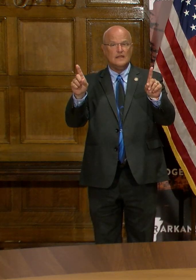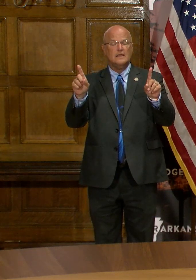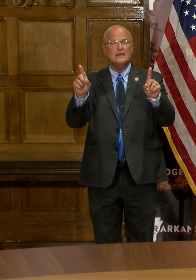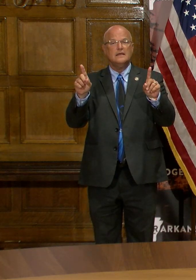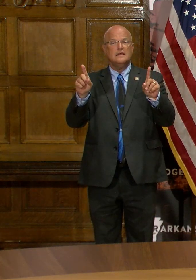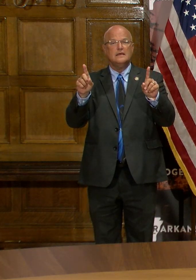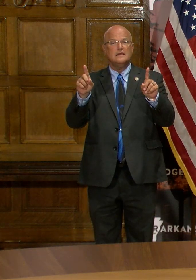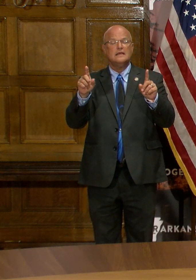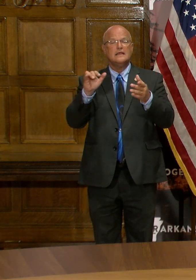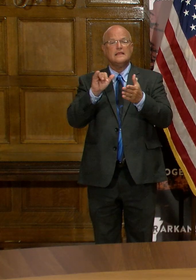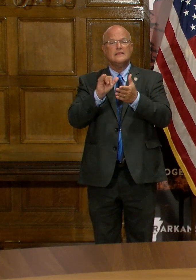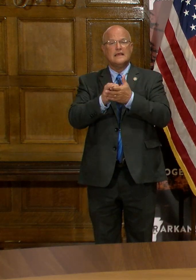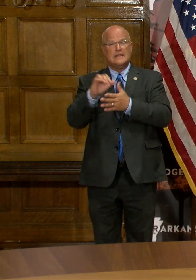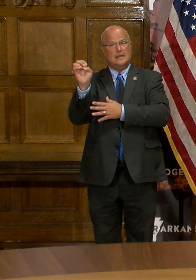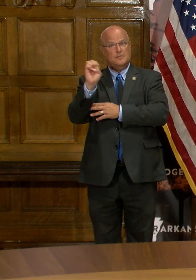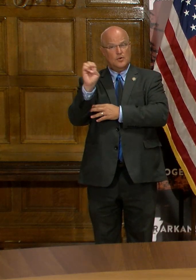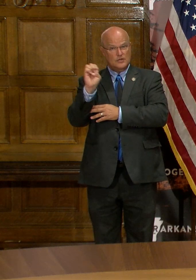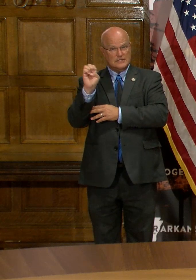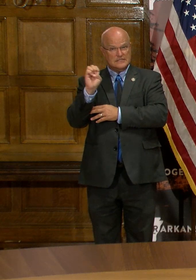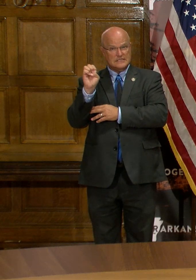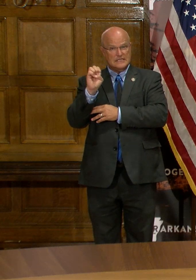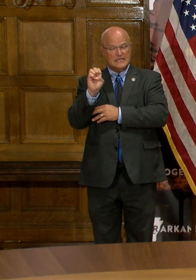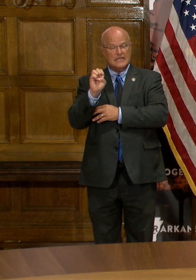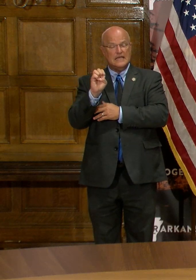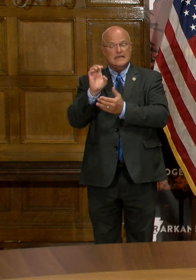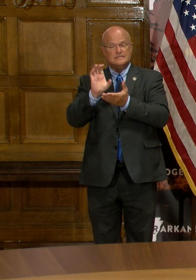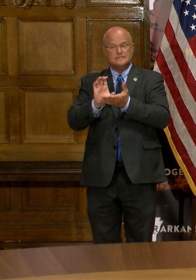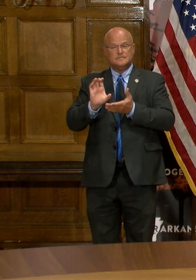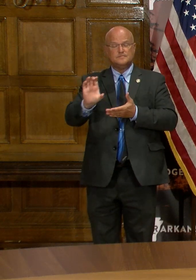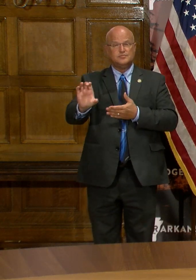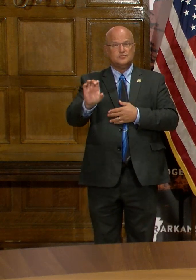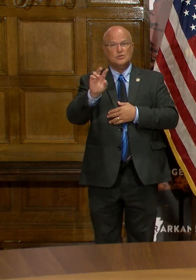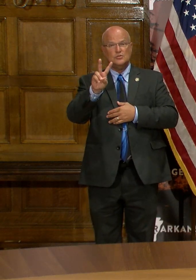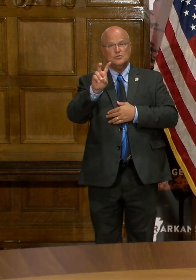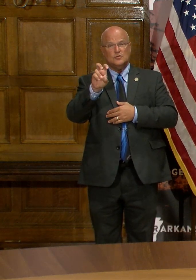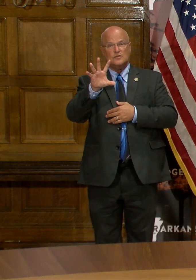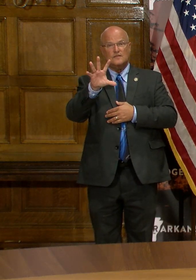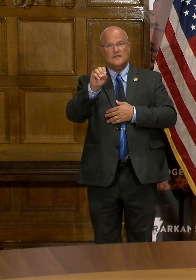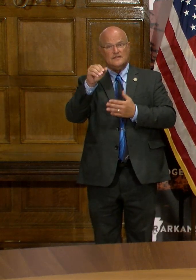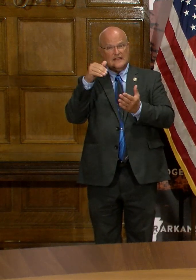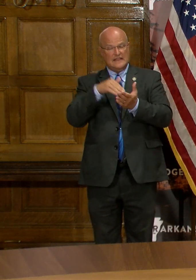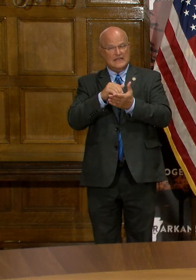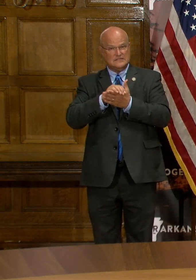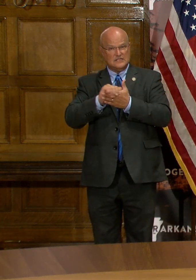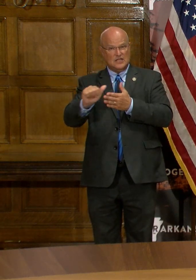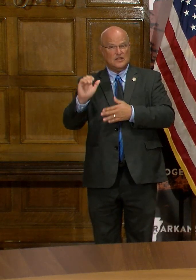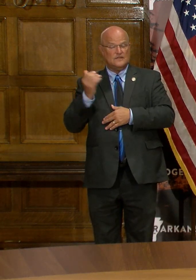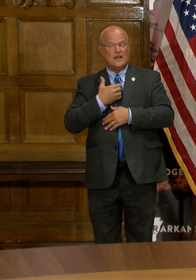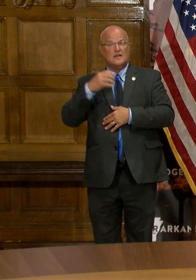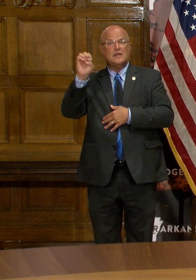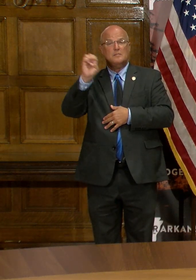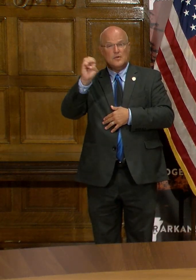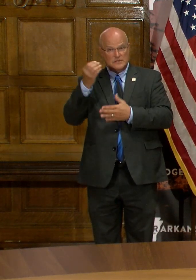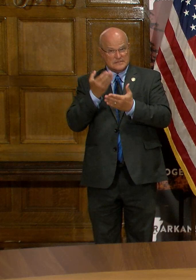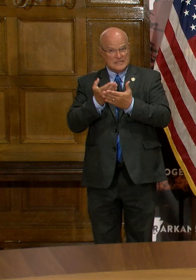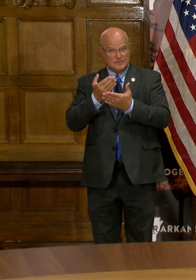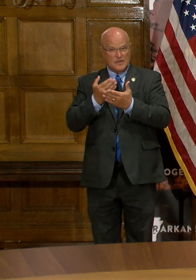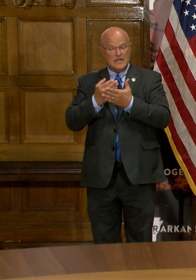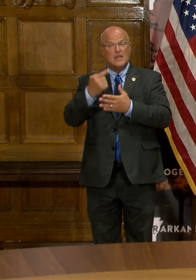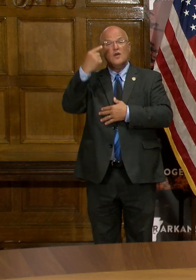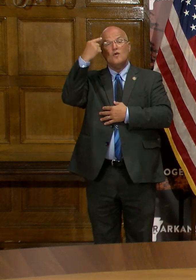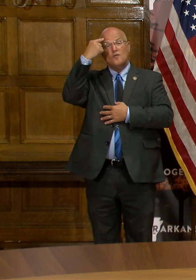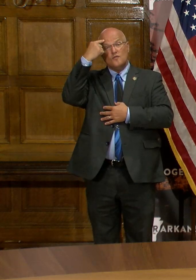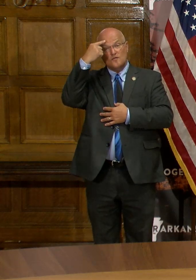declaration declaring an emergency and allocating $250,000 of our emergency funds